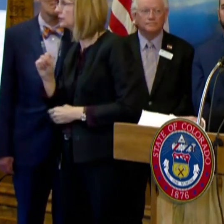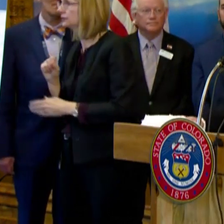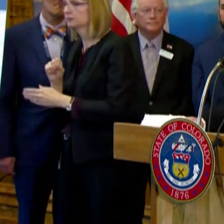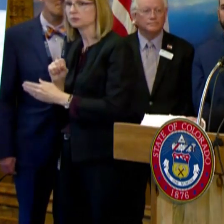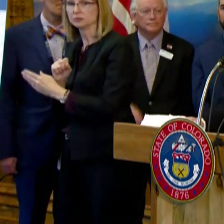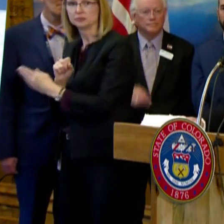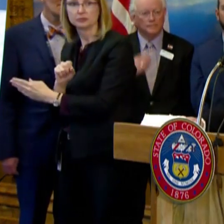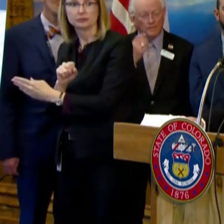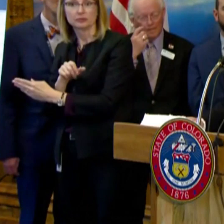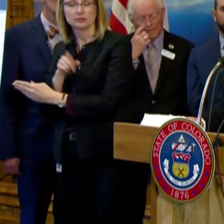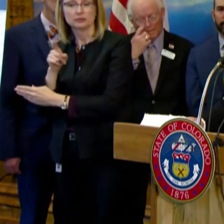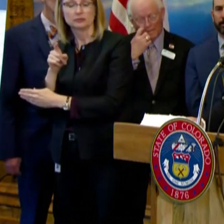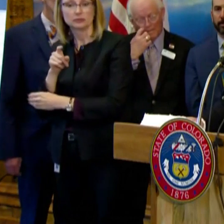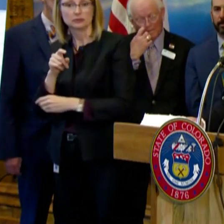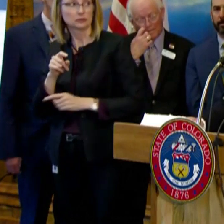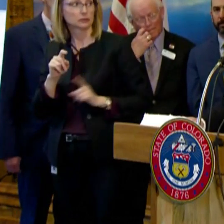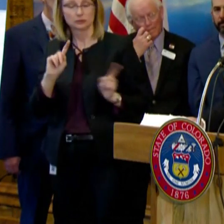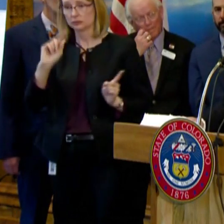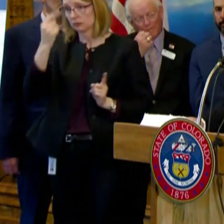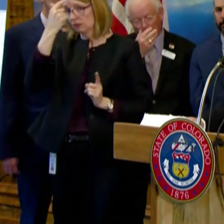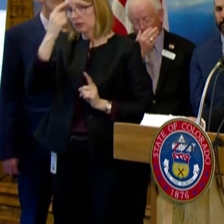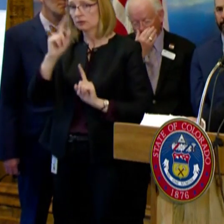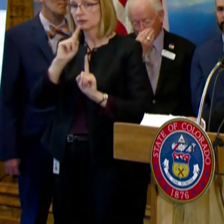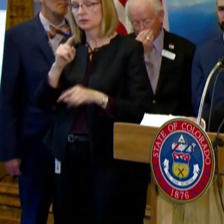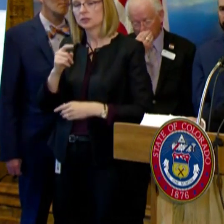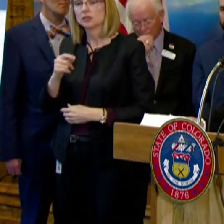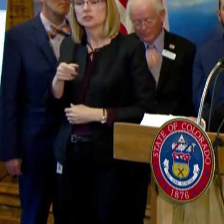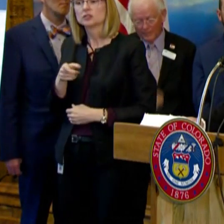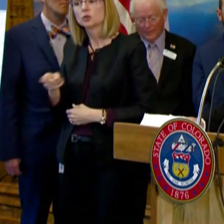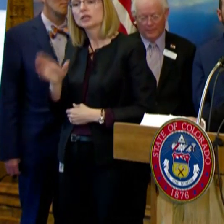So again, that means they would be tested for more likely